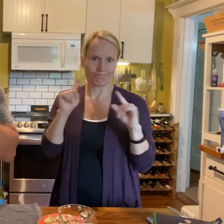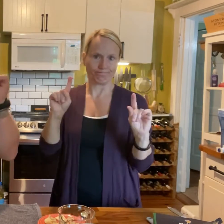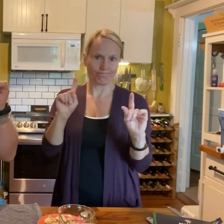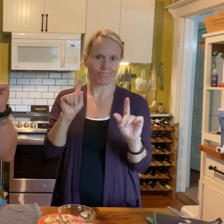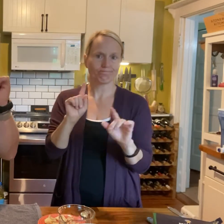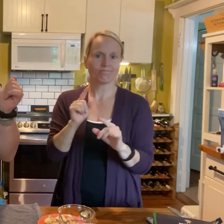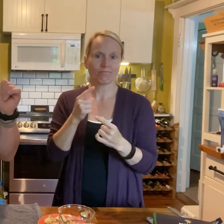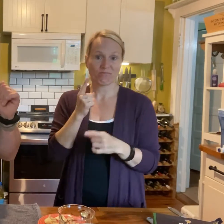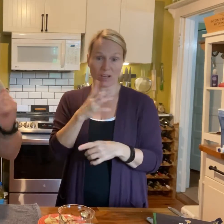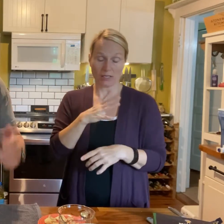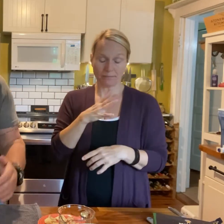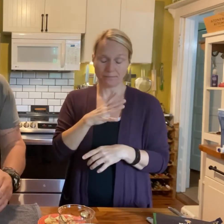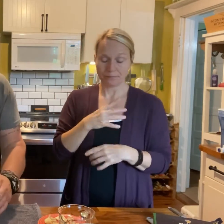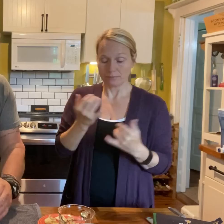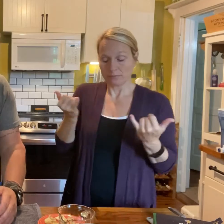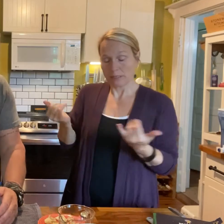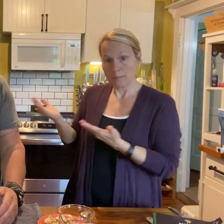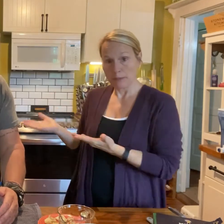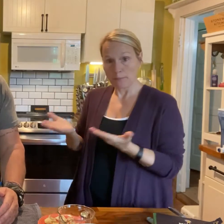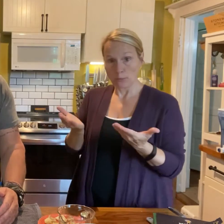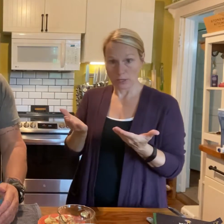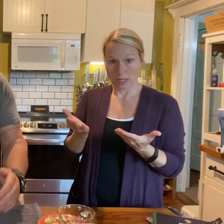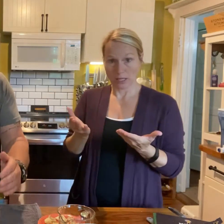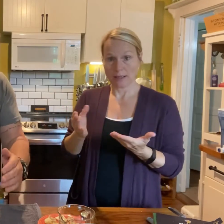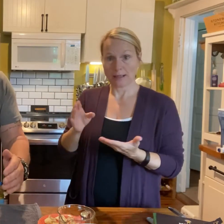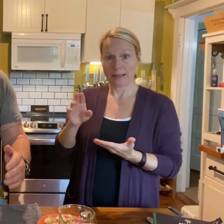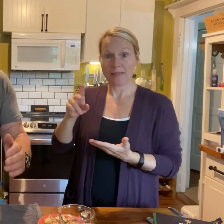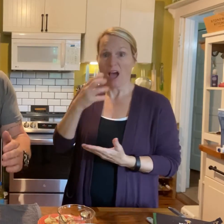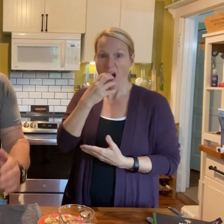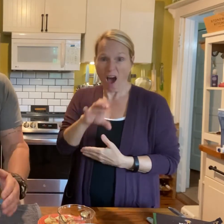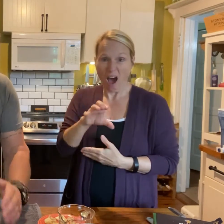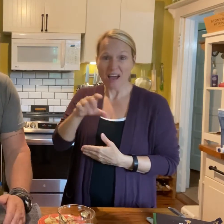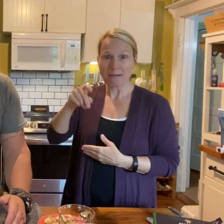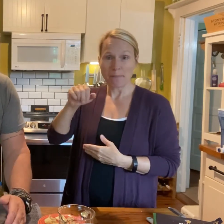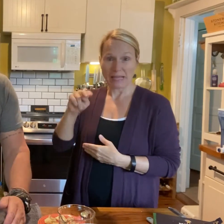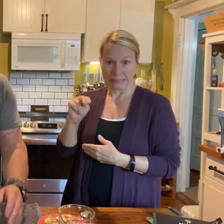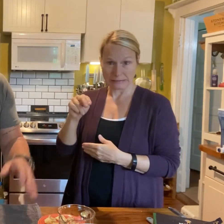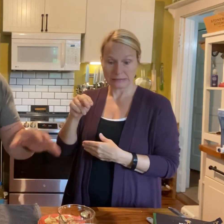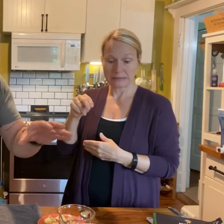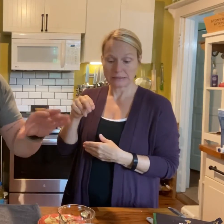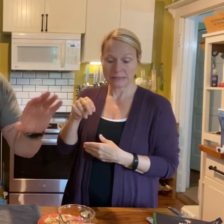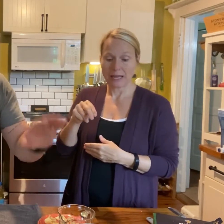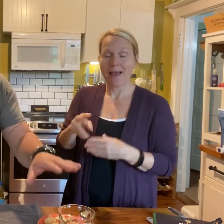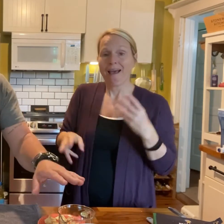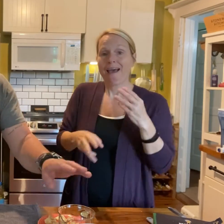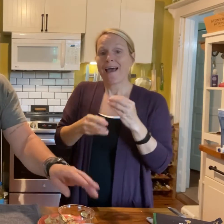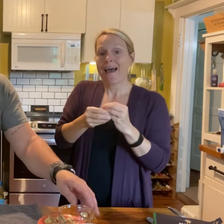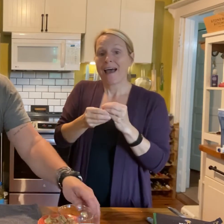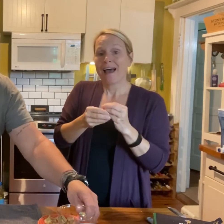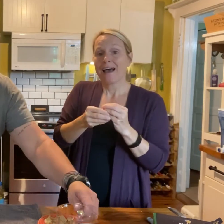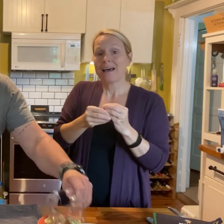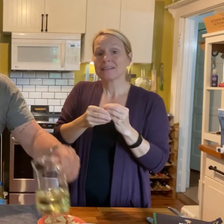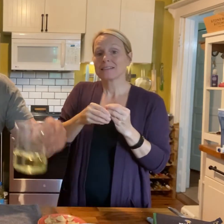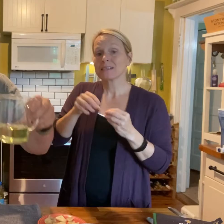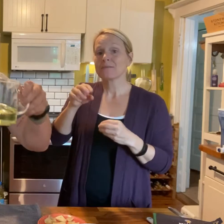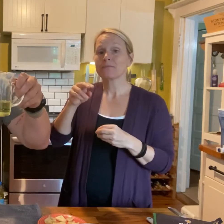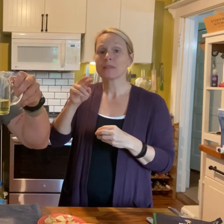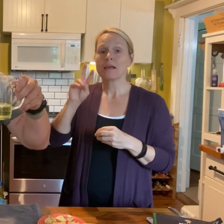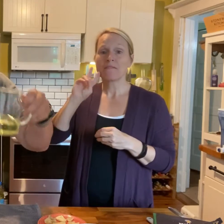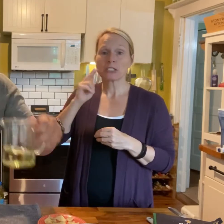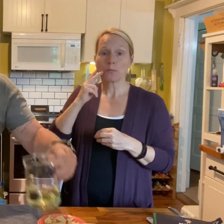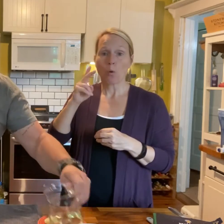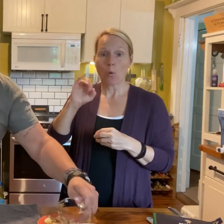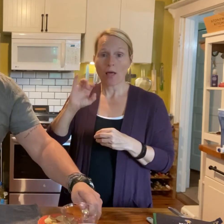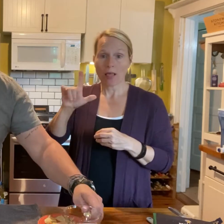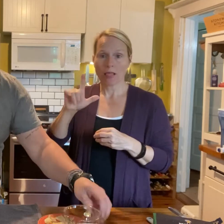going to bring the pans, the muffin pans, over here, and I'm going to add some just normal